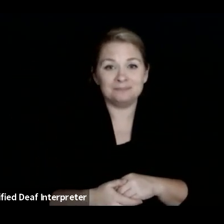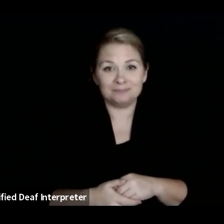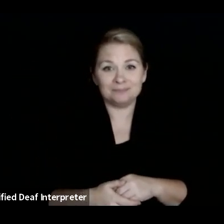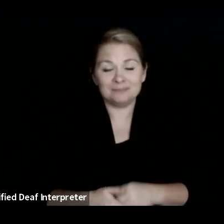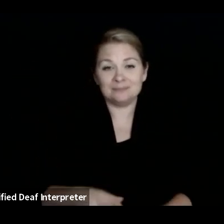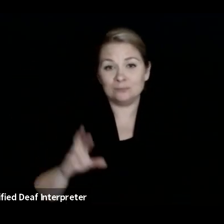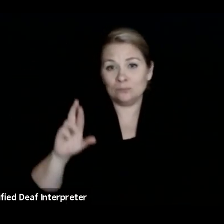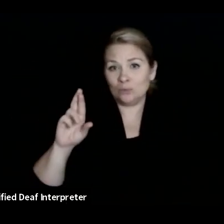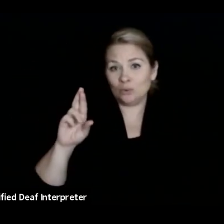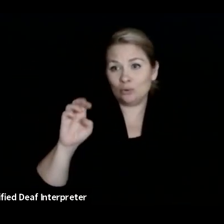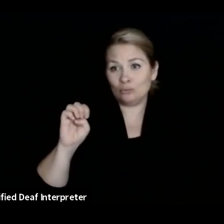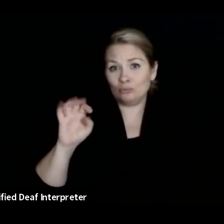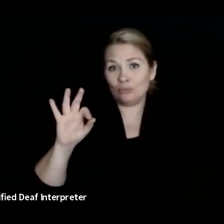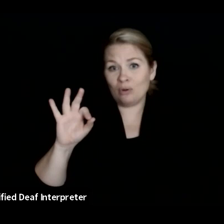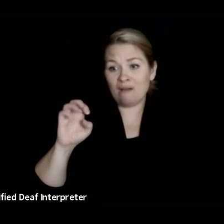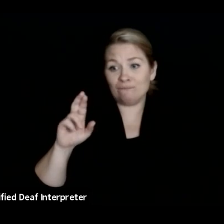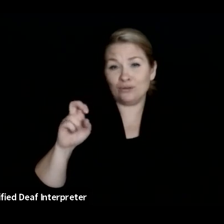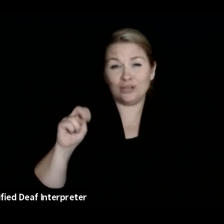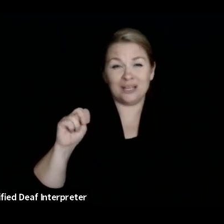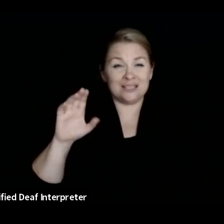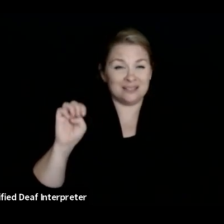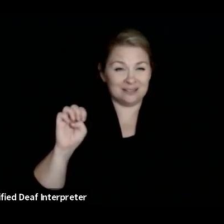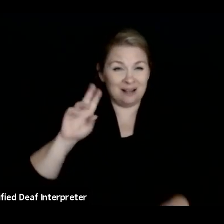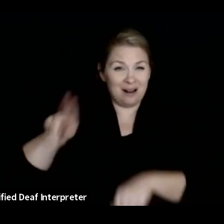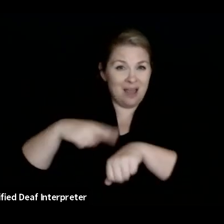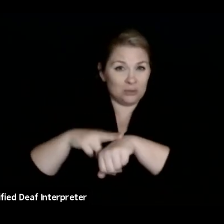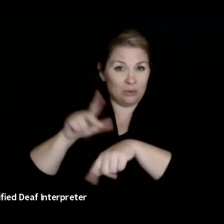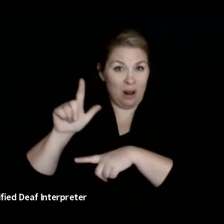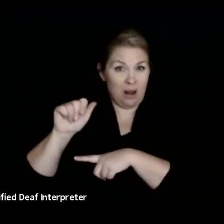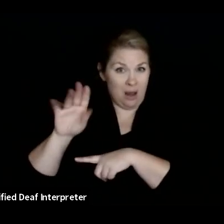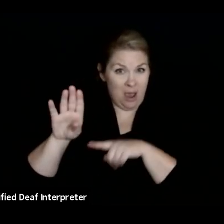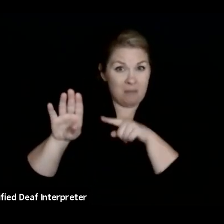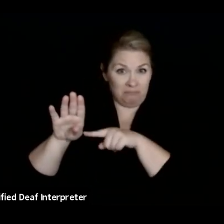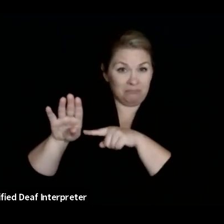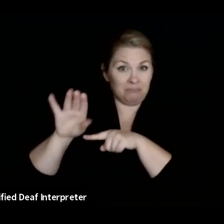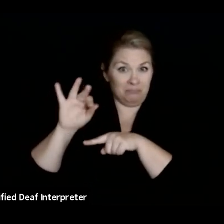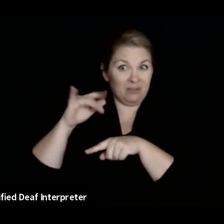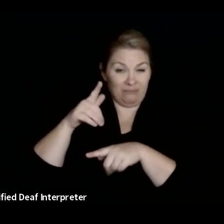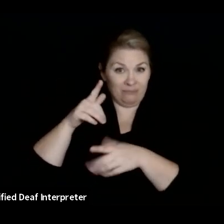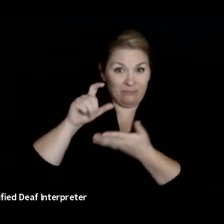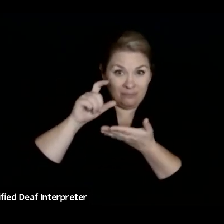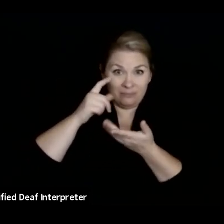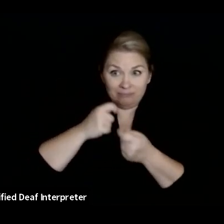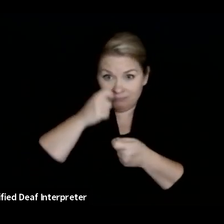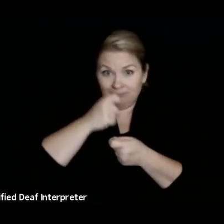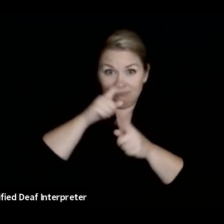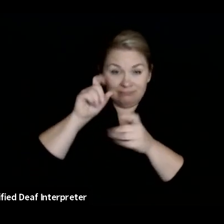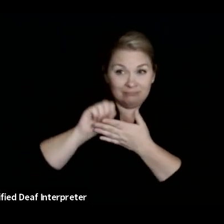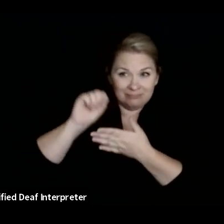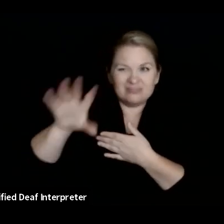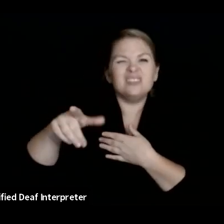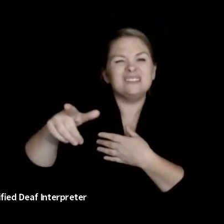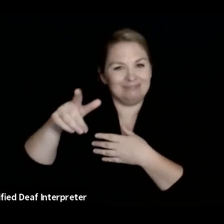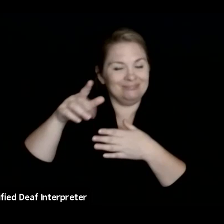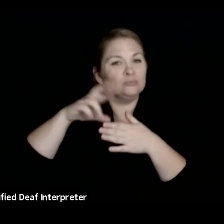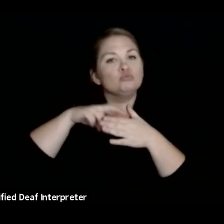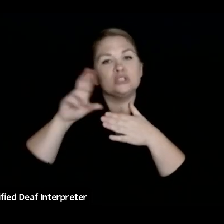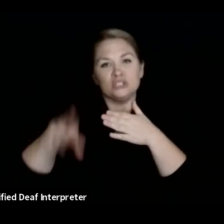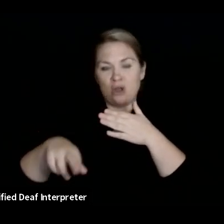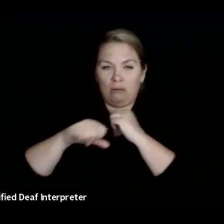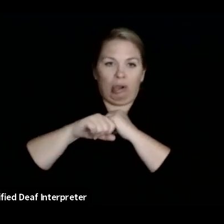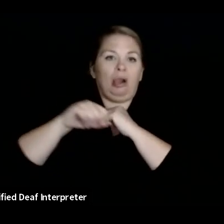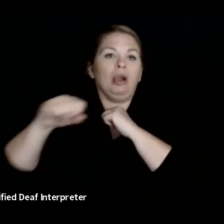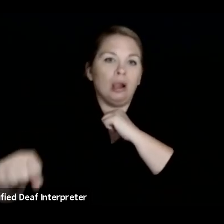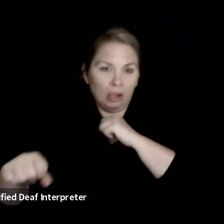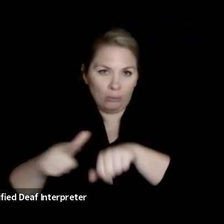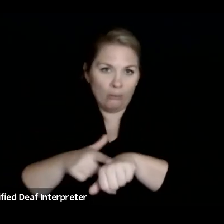that can take a very long time to get the results. However, I guess the concern is, and